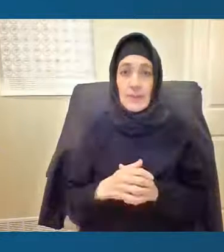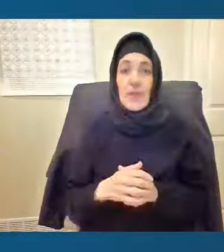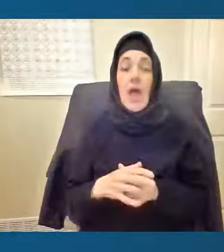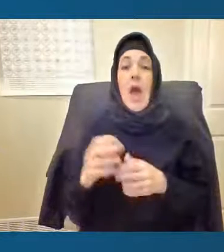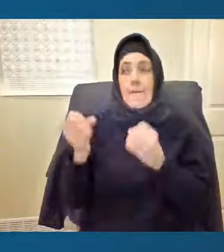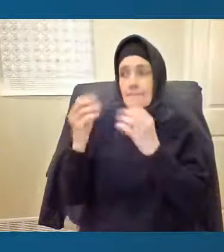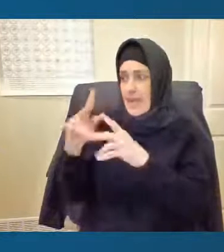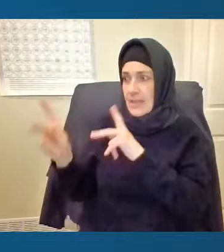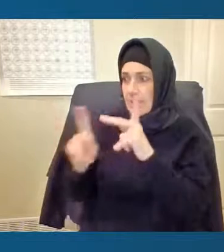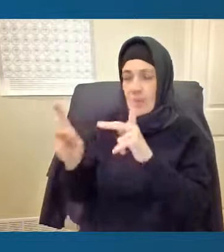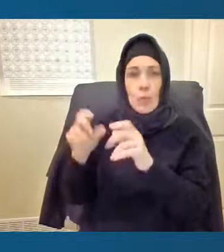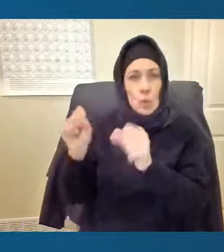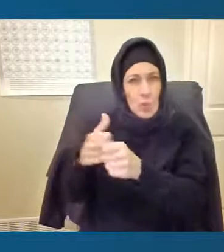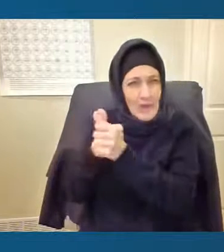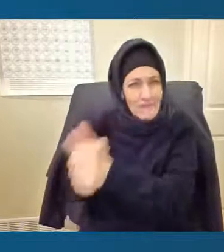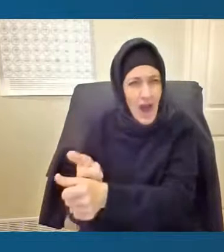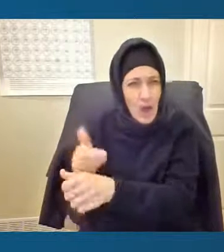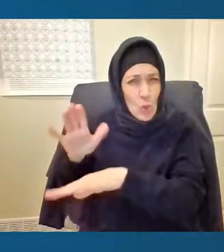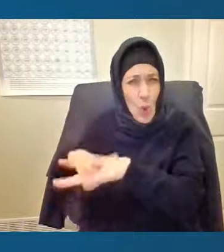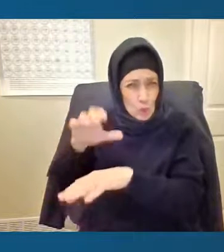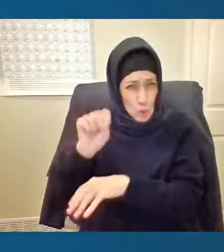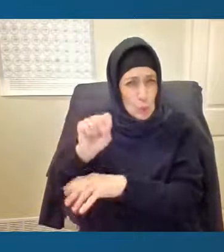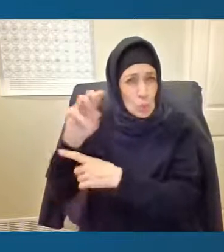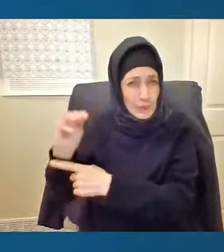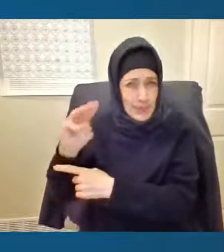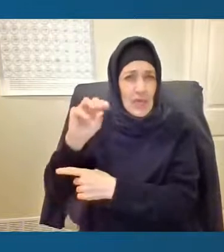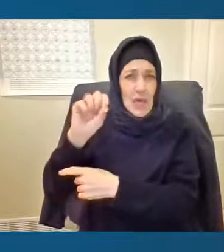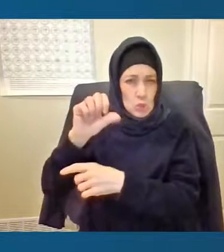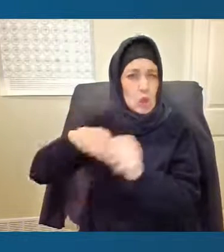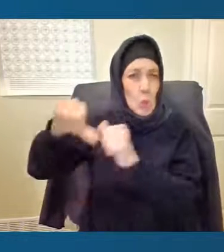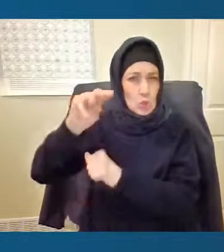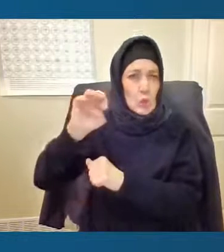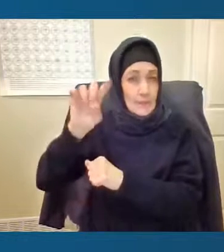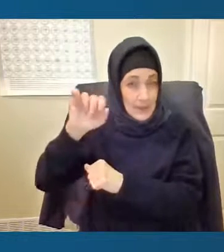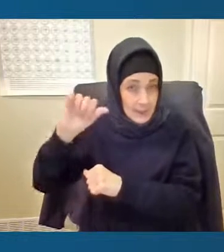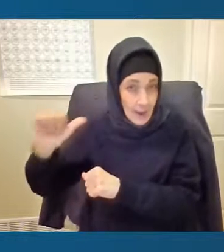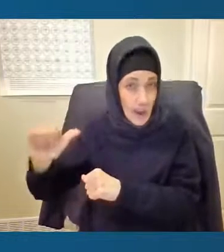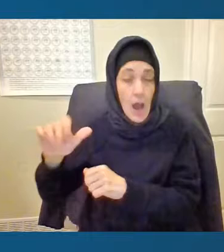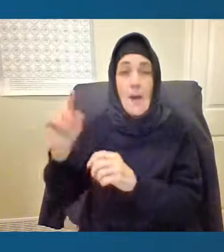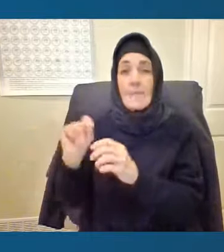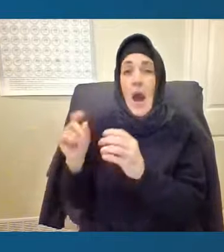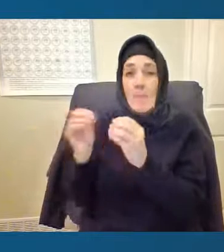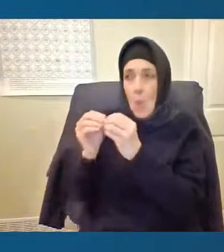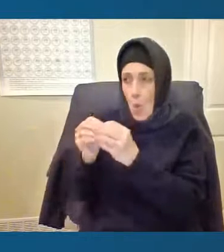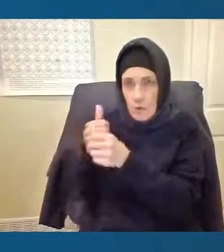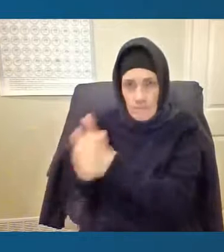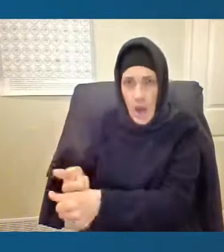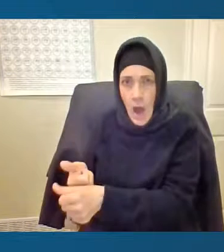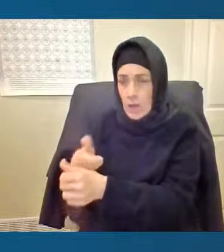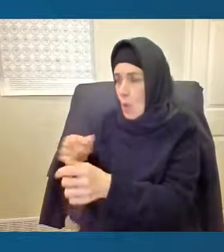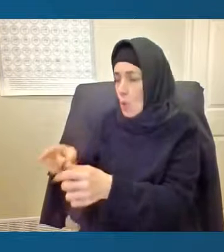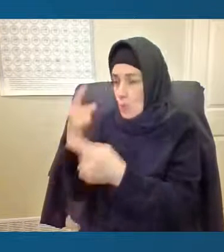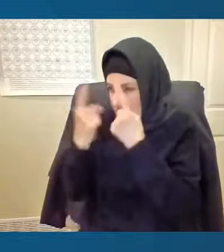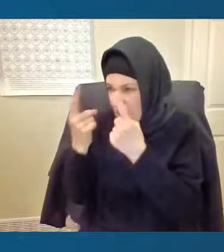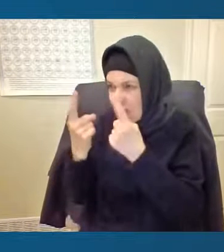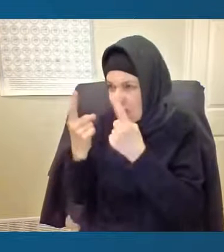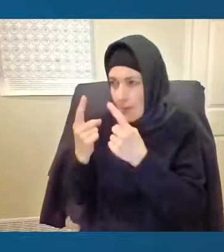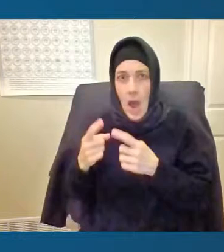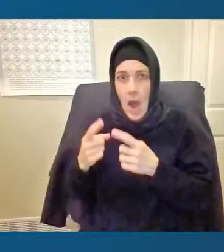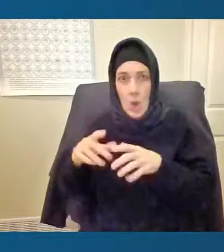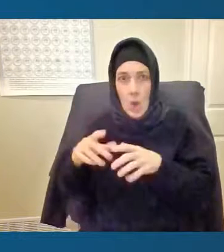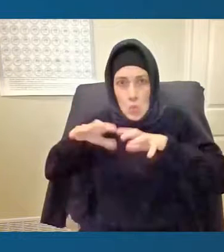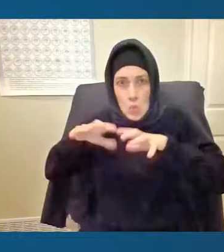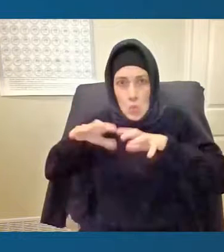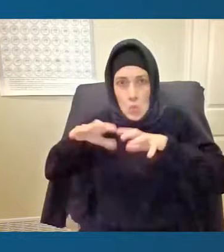you watch them, the more you think of dunya, the more you think of the world, the more you think of fame, the more you think of money, the more you think of cars, women, all of these